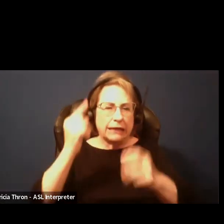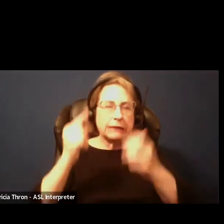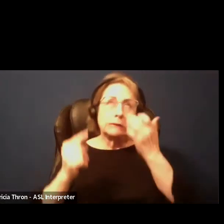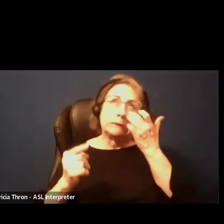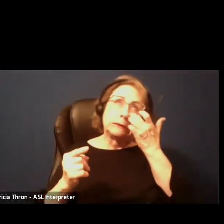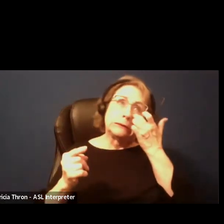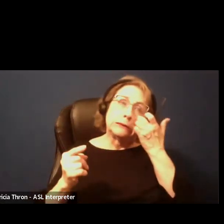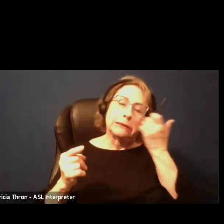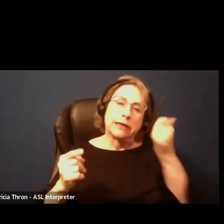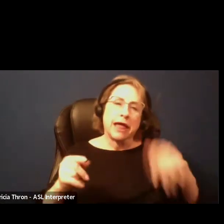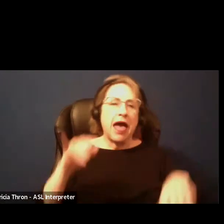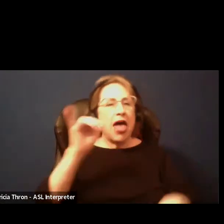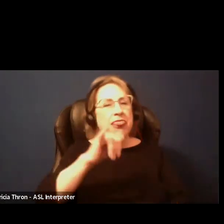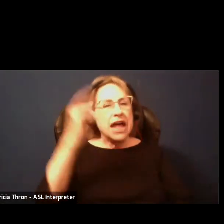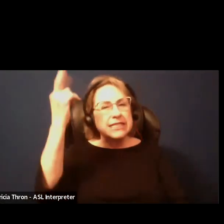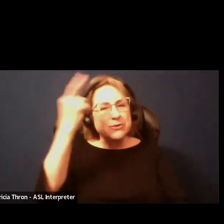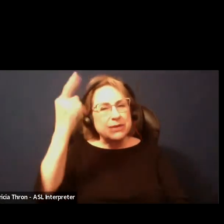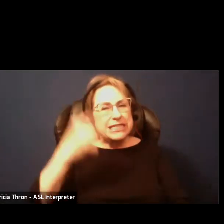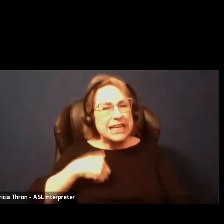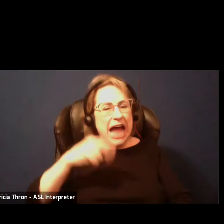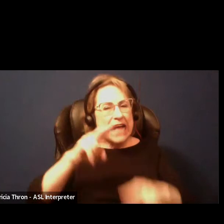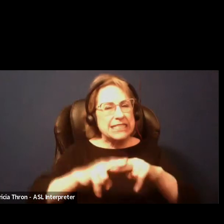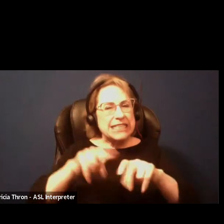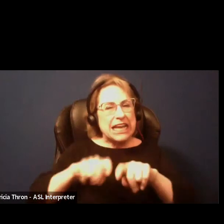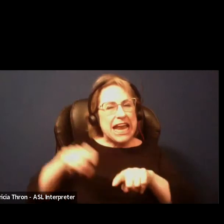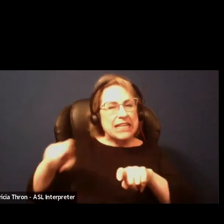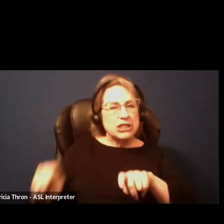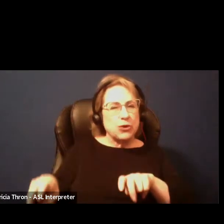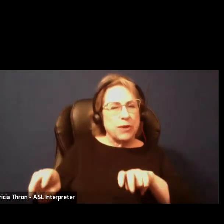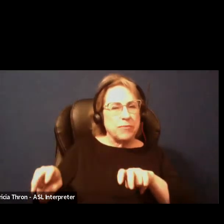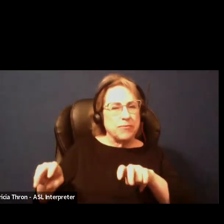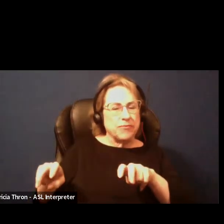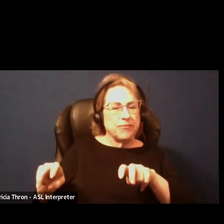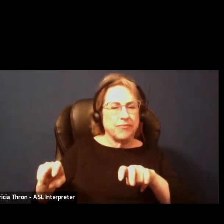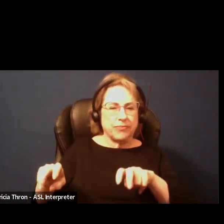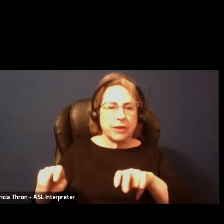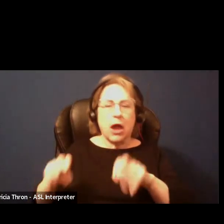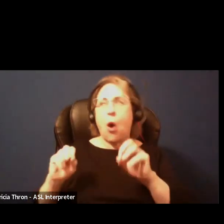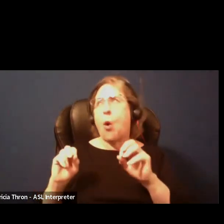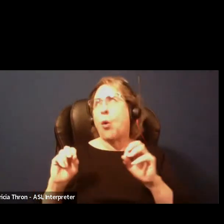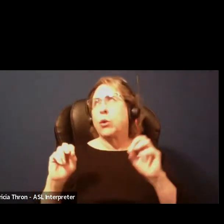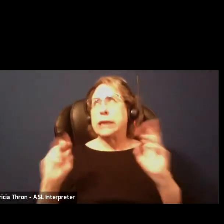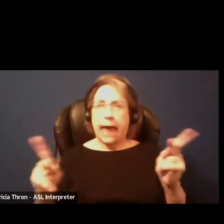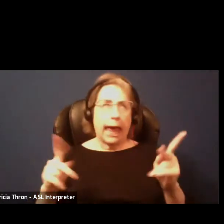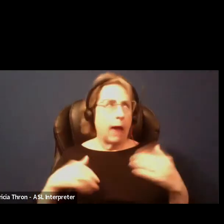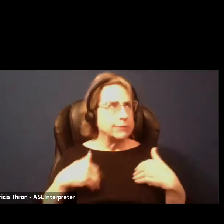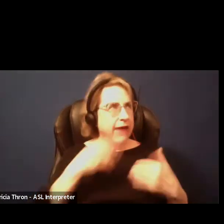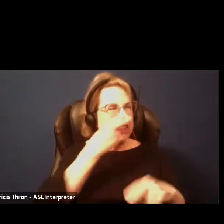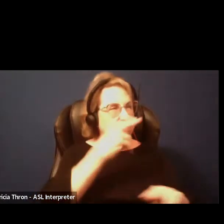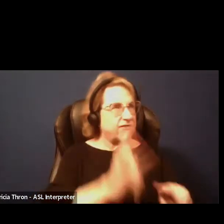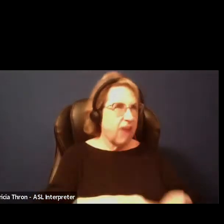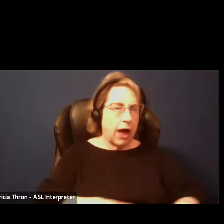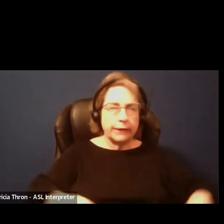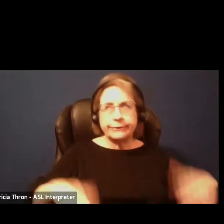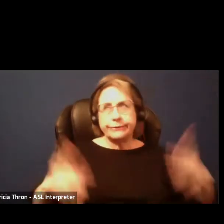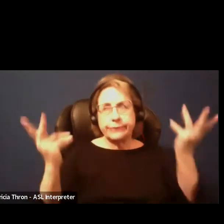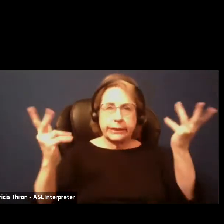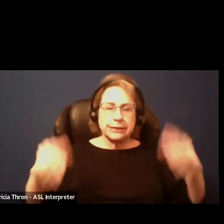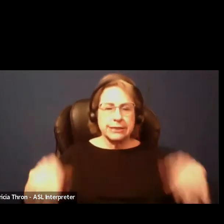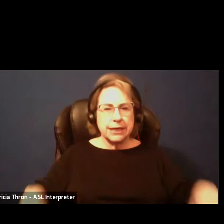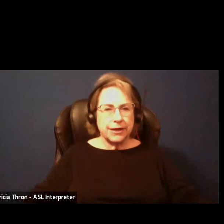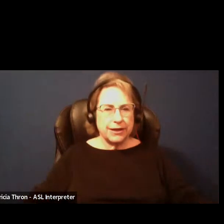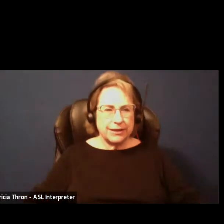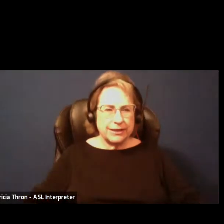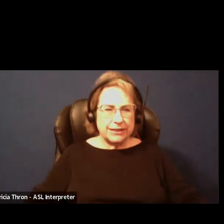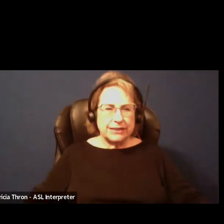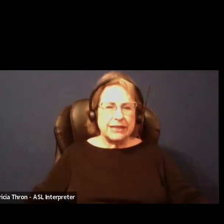why I sit next to him. Oh, okay. I was just having fun. Geez. No, it's passionate to